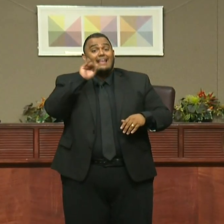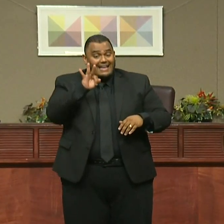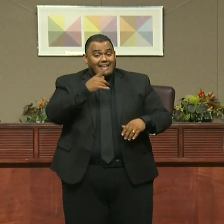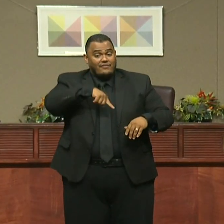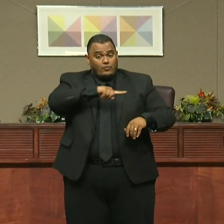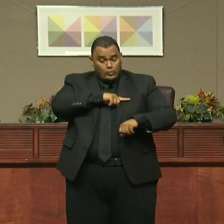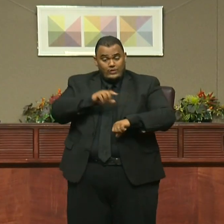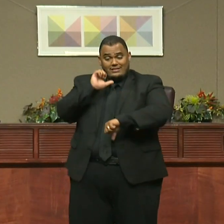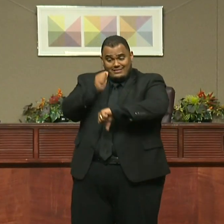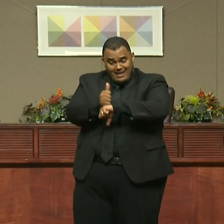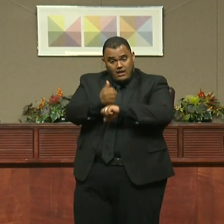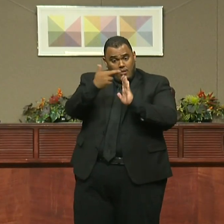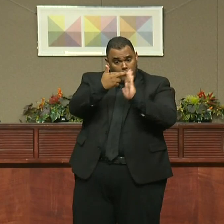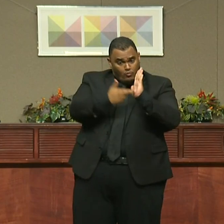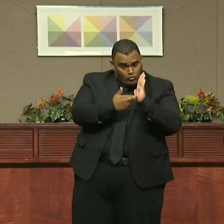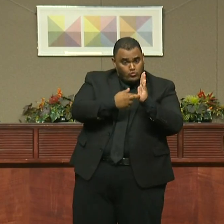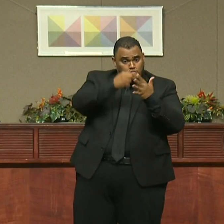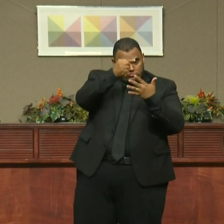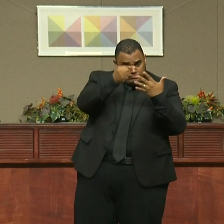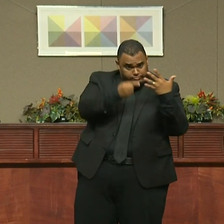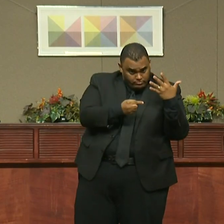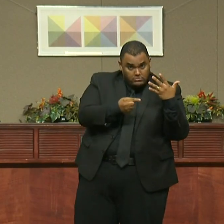work. Now, if